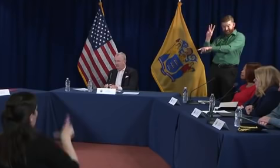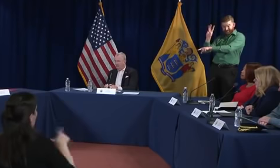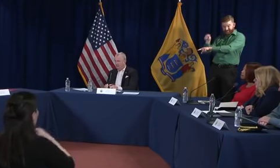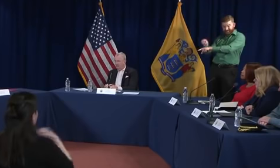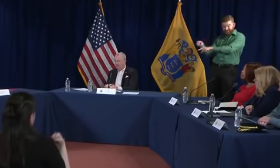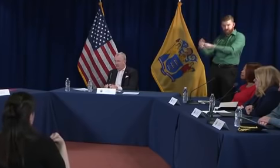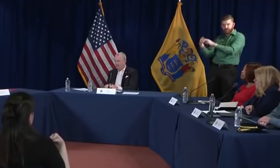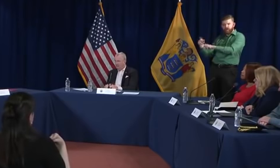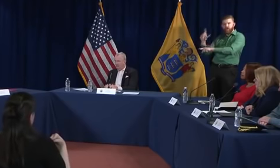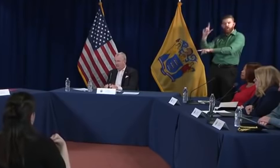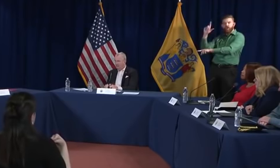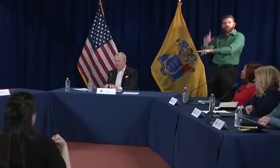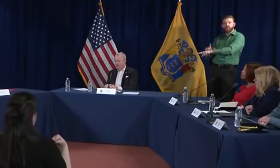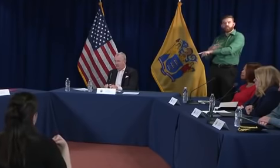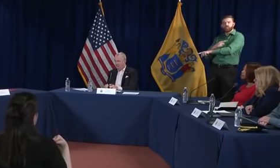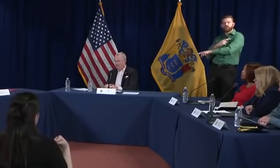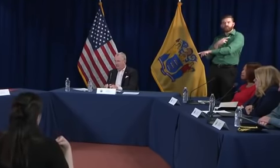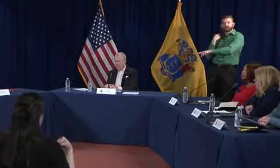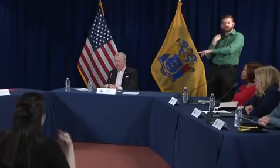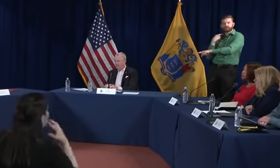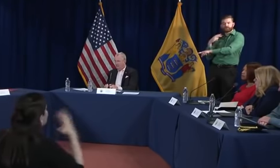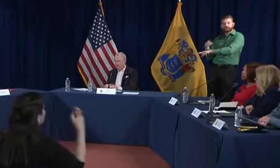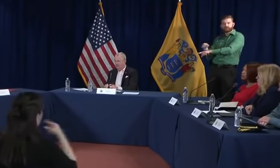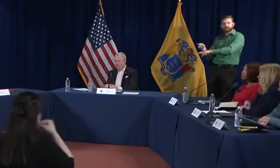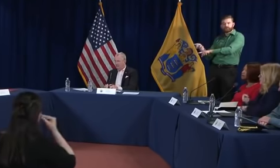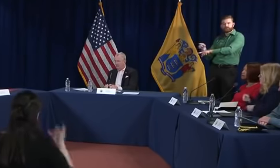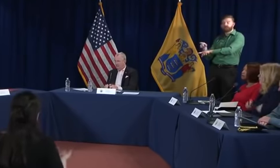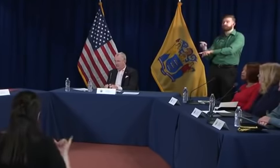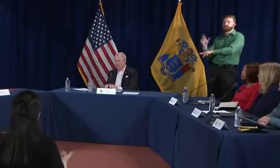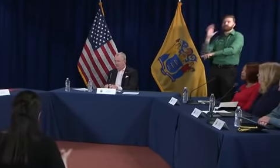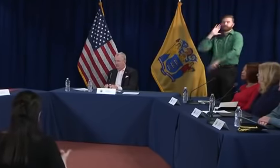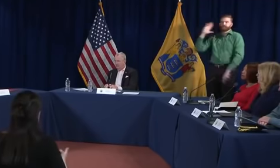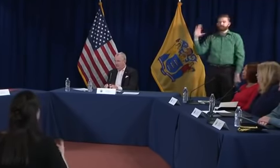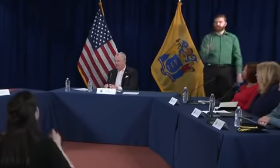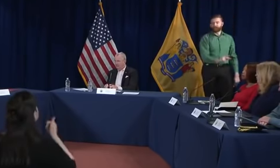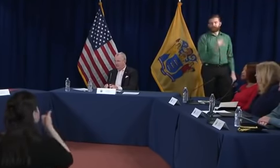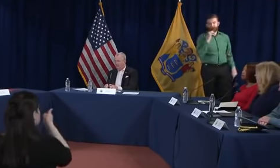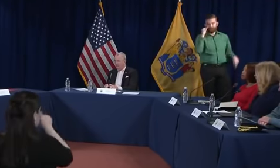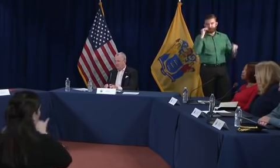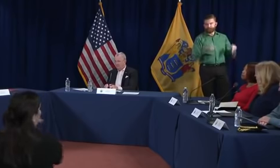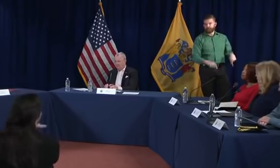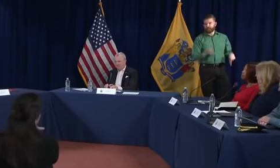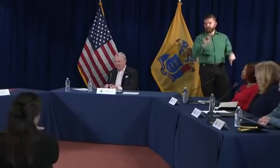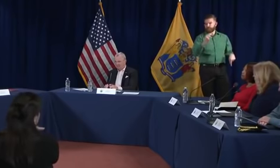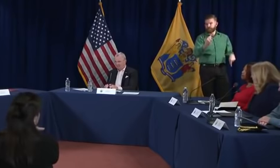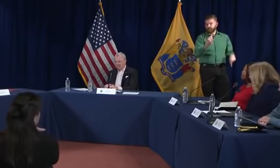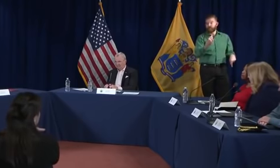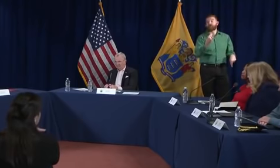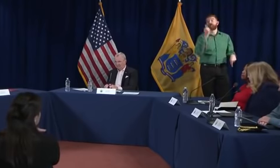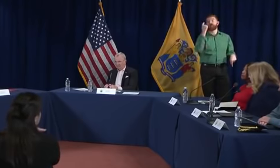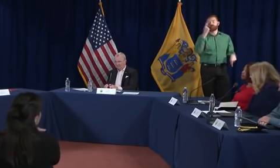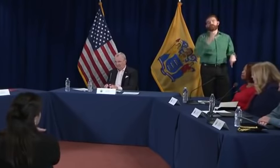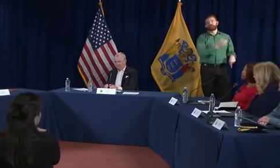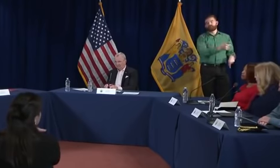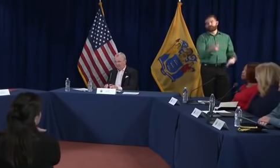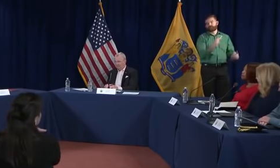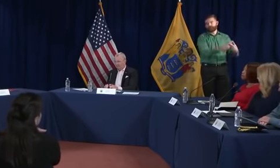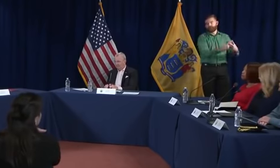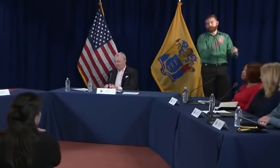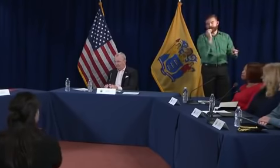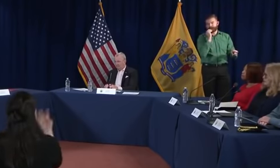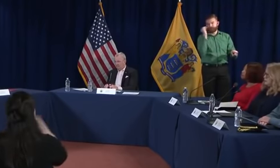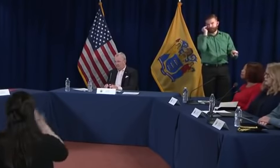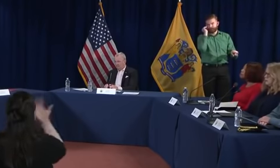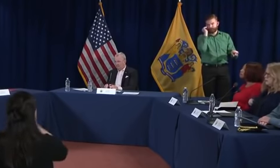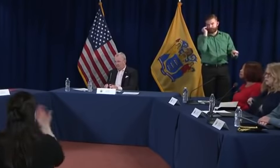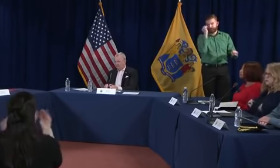return home today and to self-quarantine for the remainder of their stay, about 4 or 5